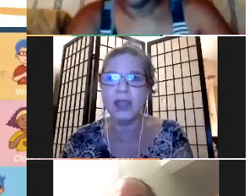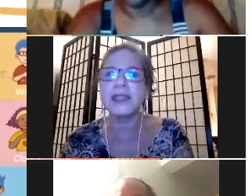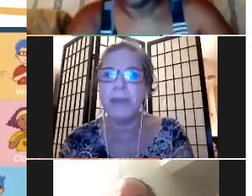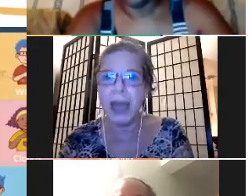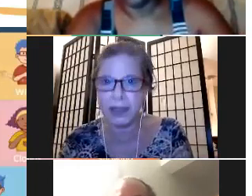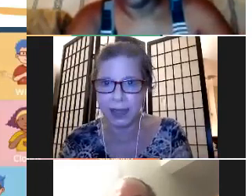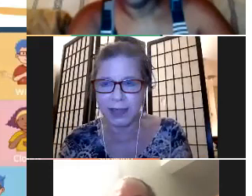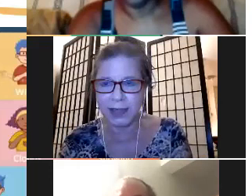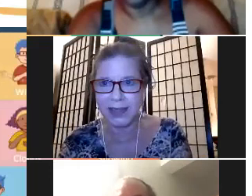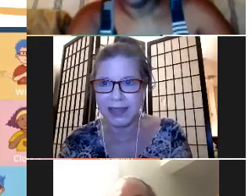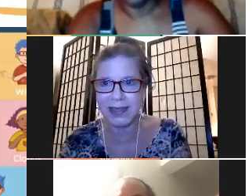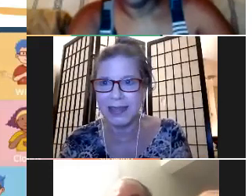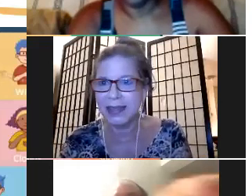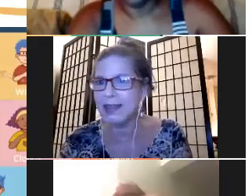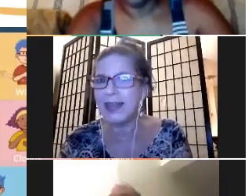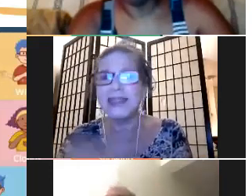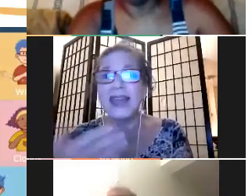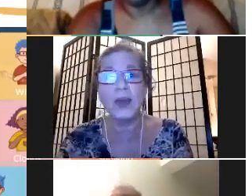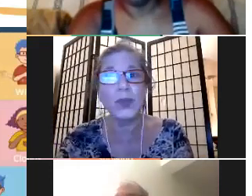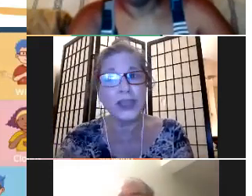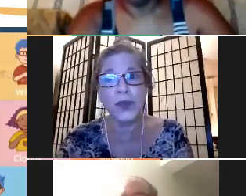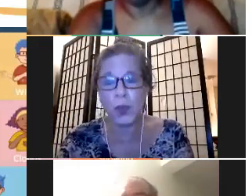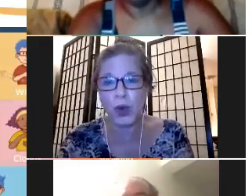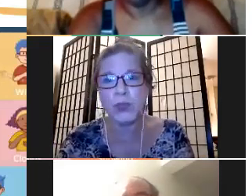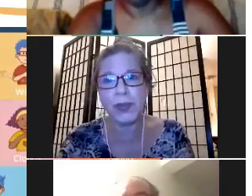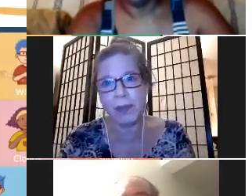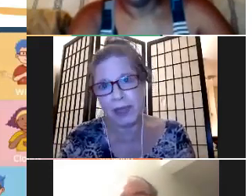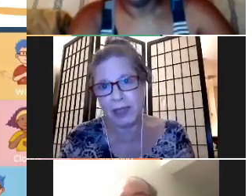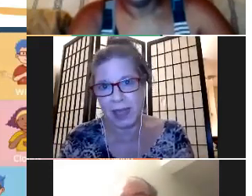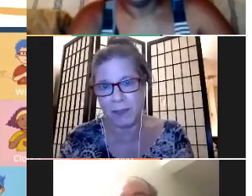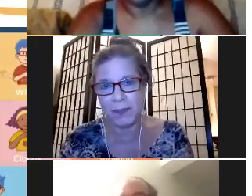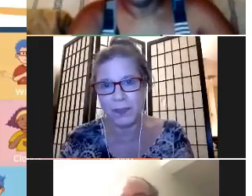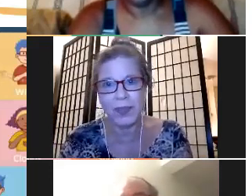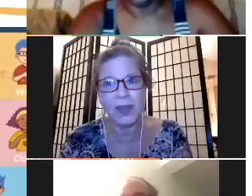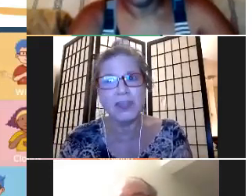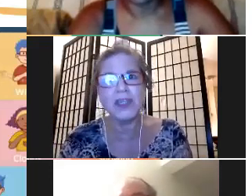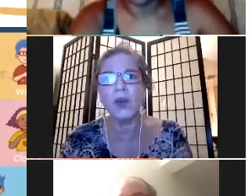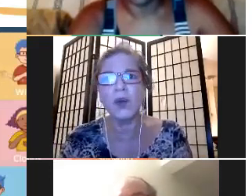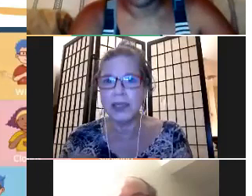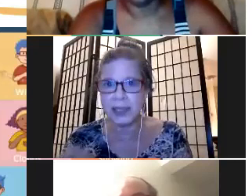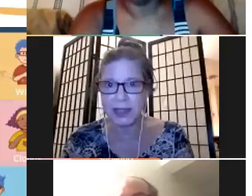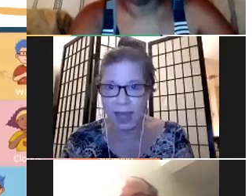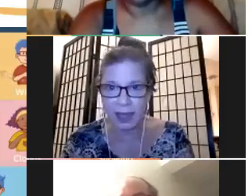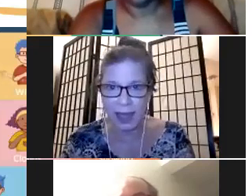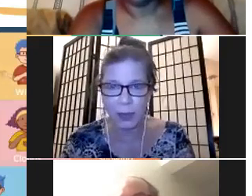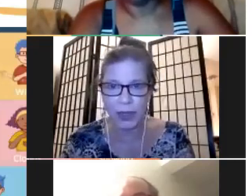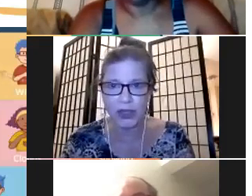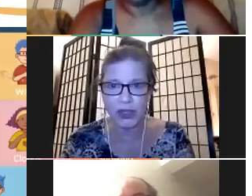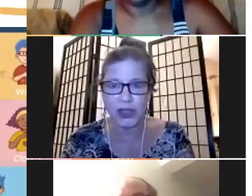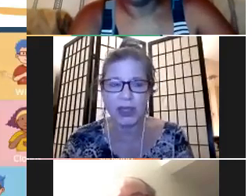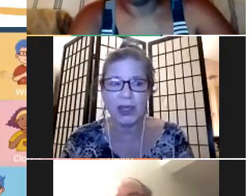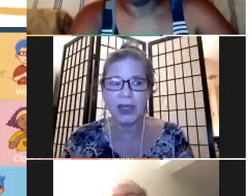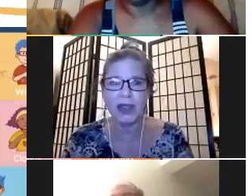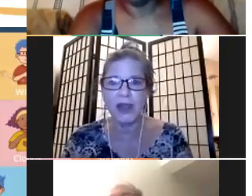call it semantics. They say it with different words, but they mean the same. So Right. sign